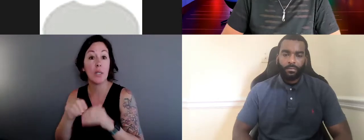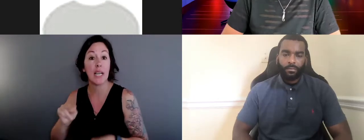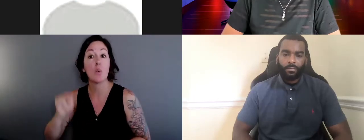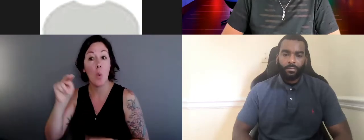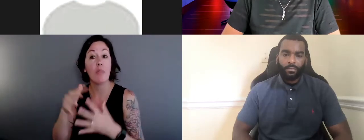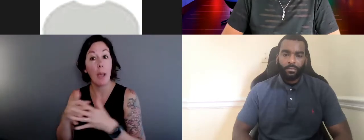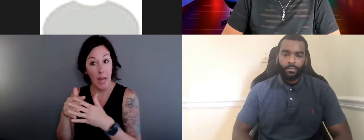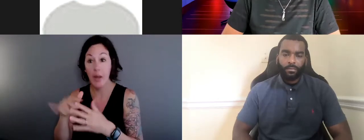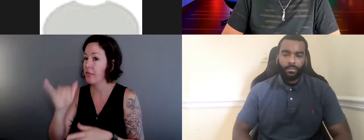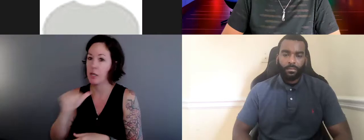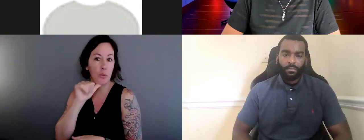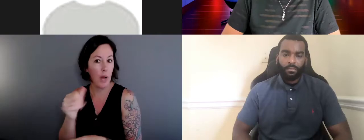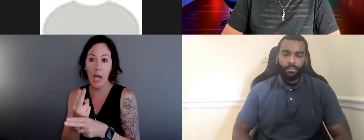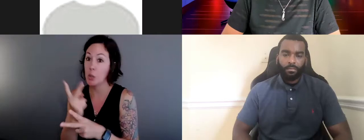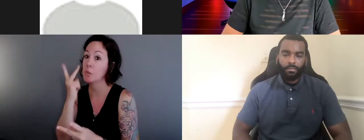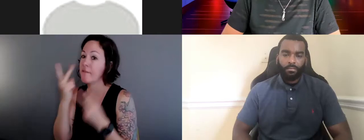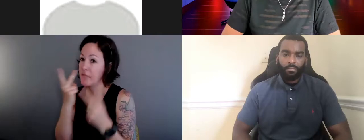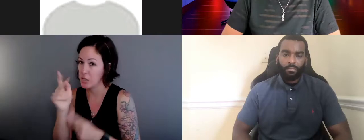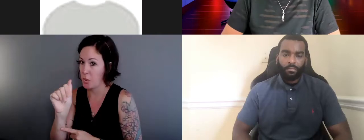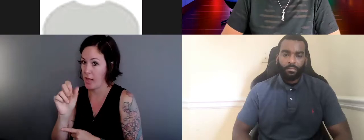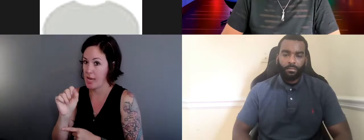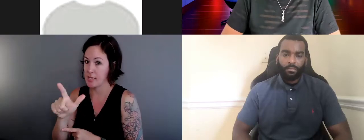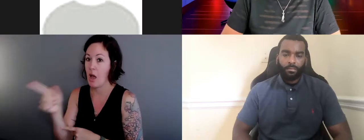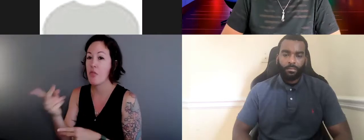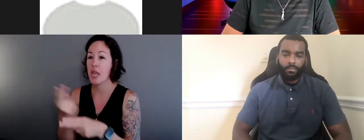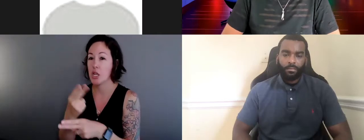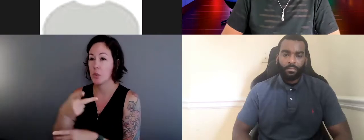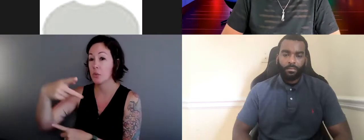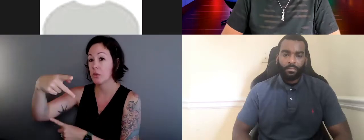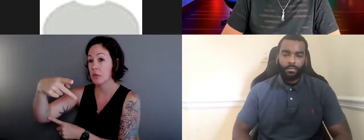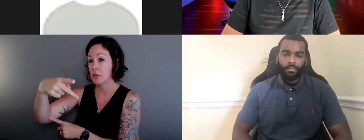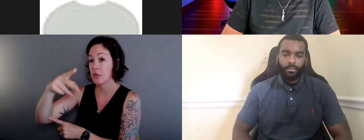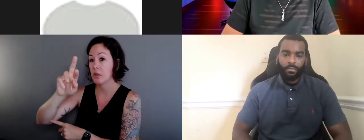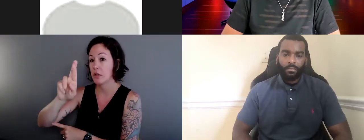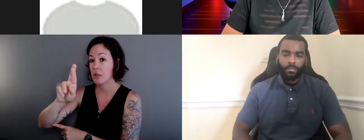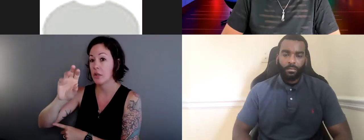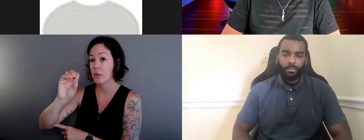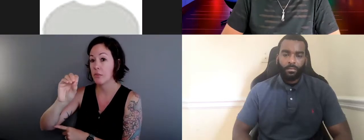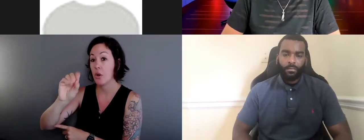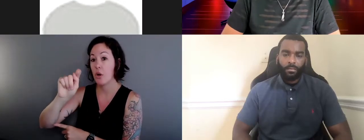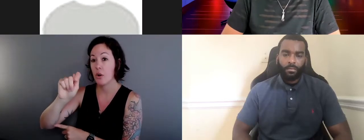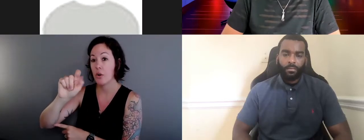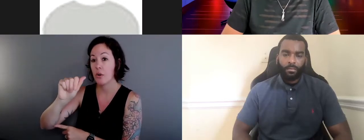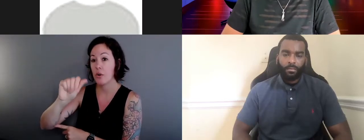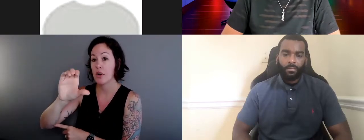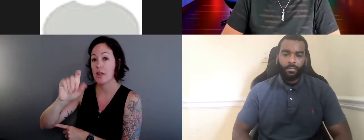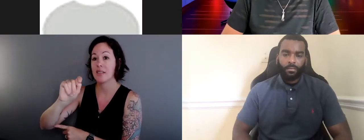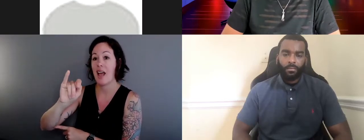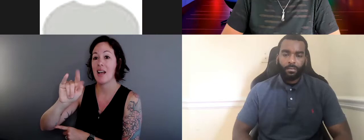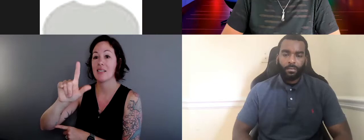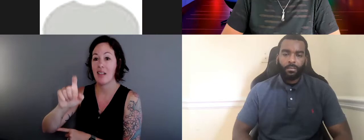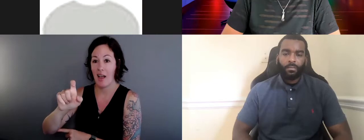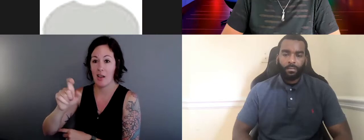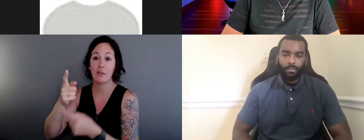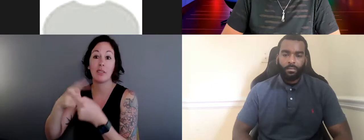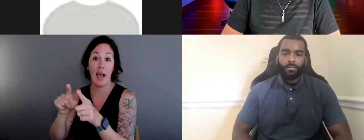and it's very important to maintain eye contact. Now, I just want to say there are deafblind people who use what we call